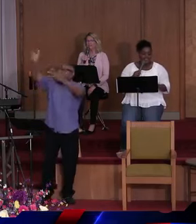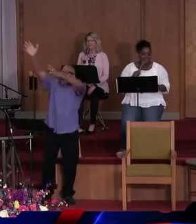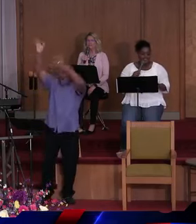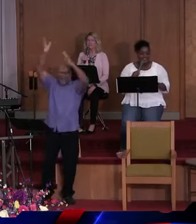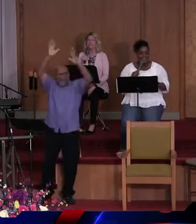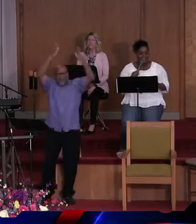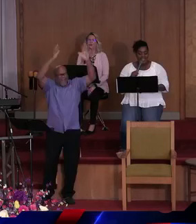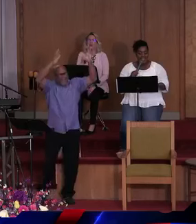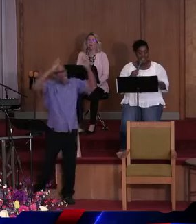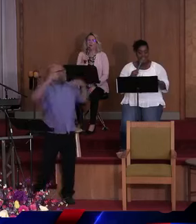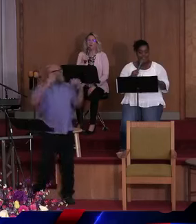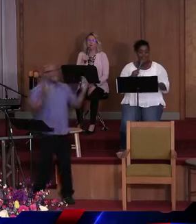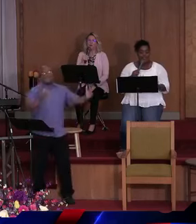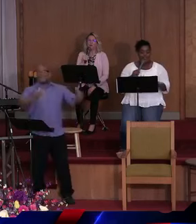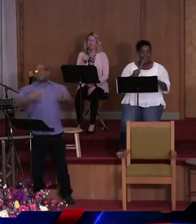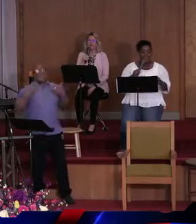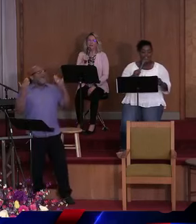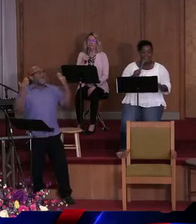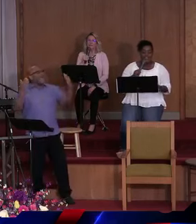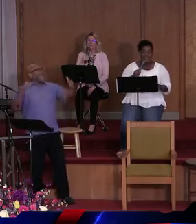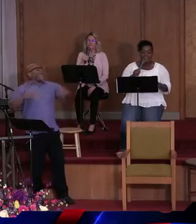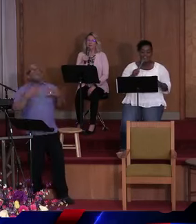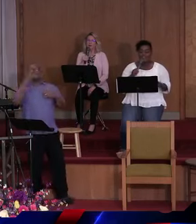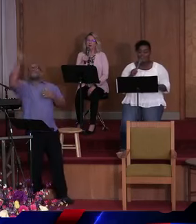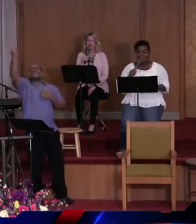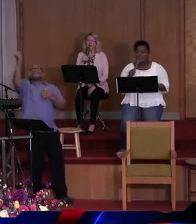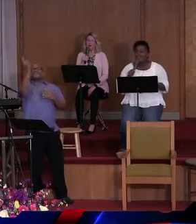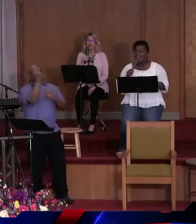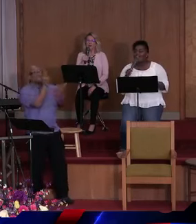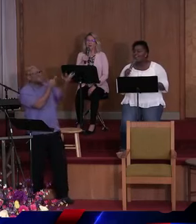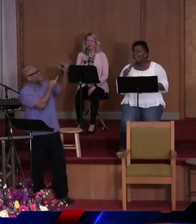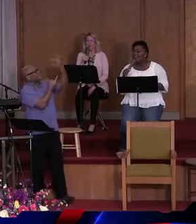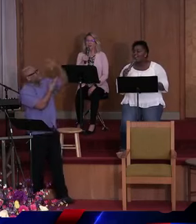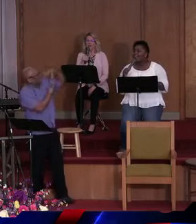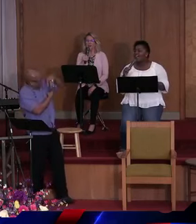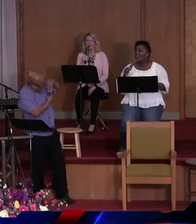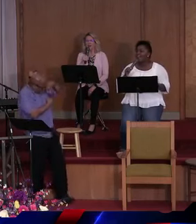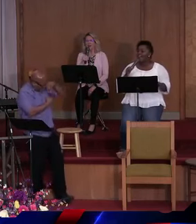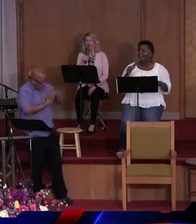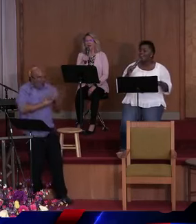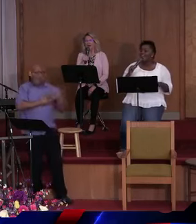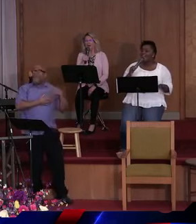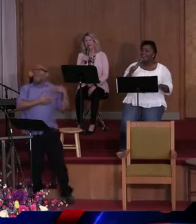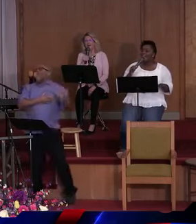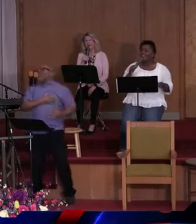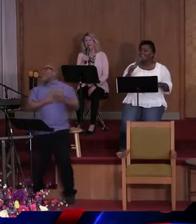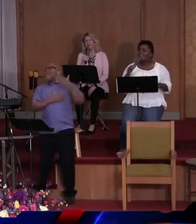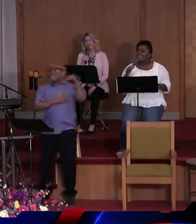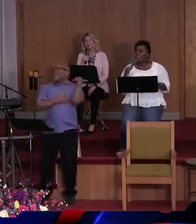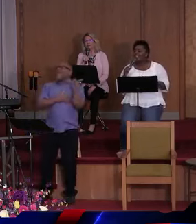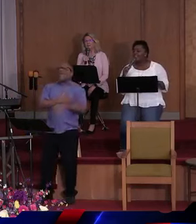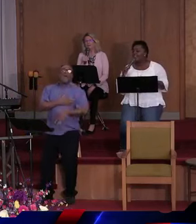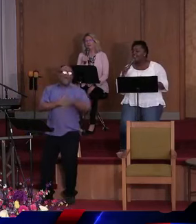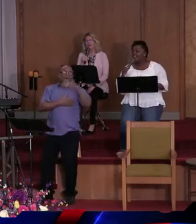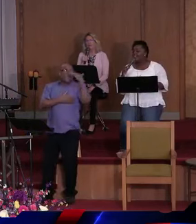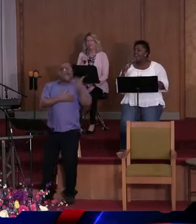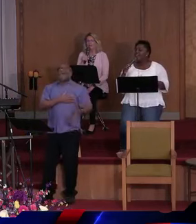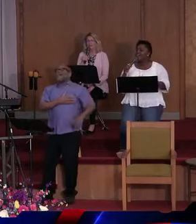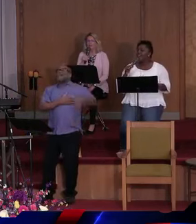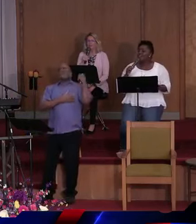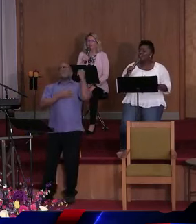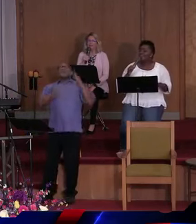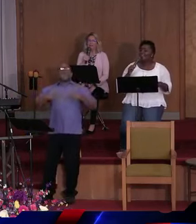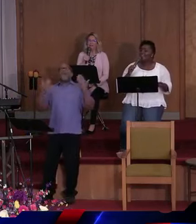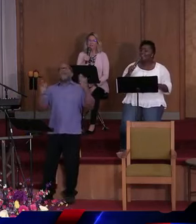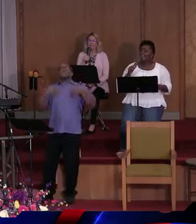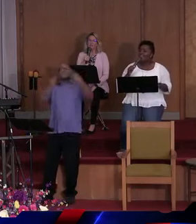praises. I'm glad. I'm so glad you're in my life. Are you glad he came to save you?